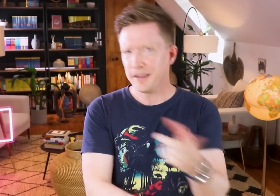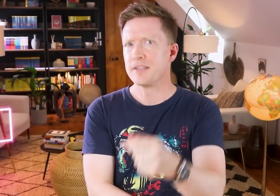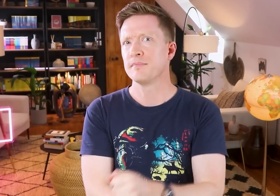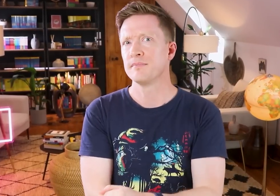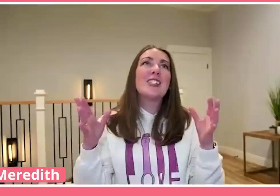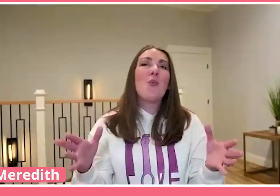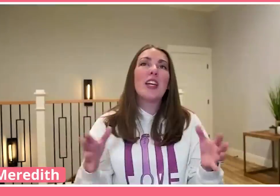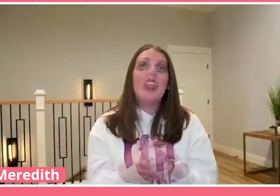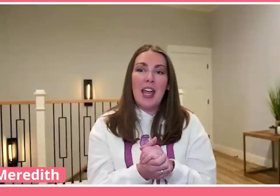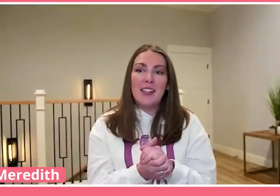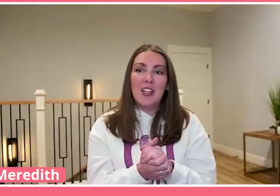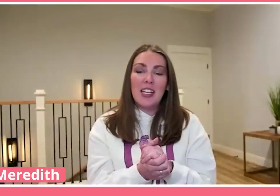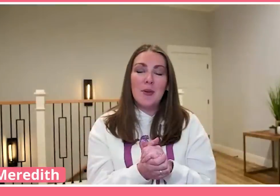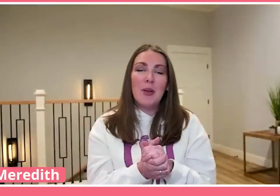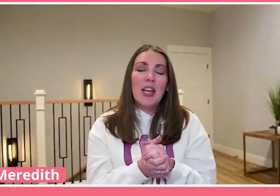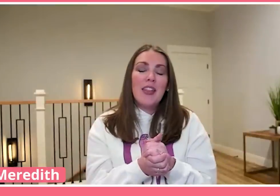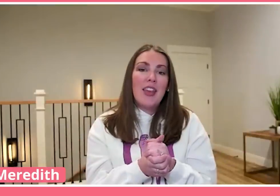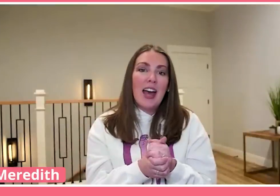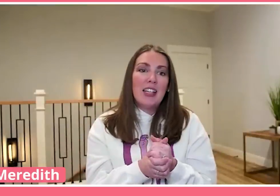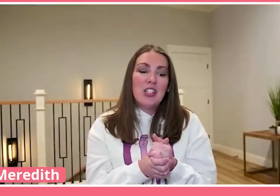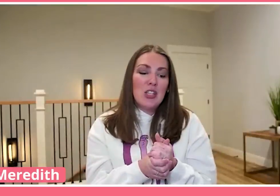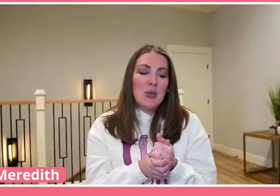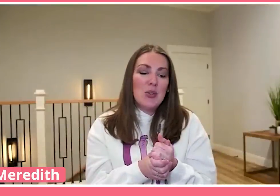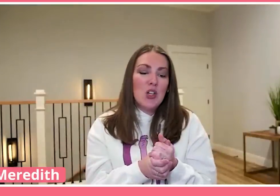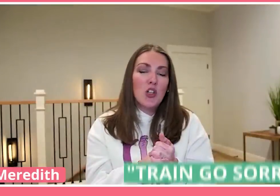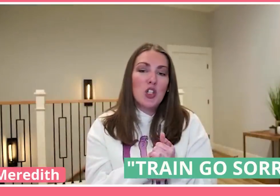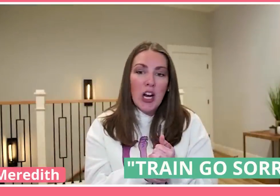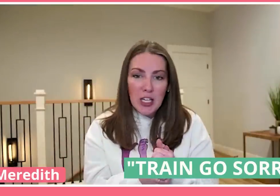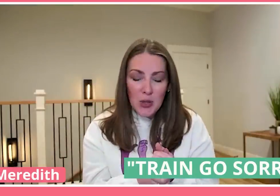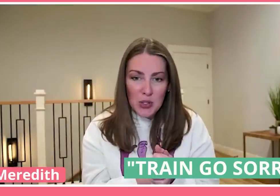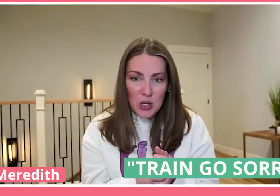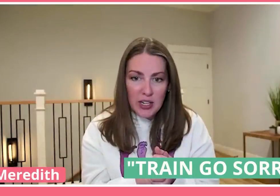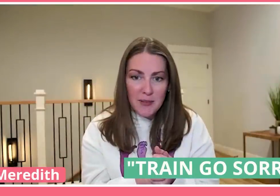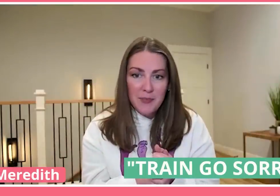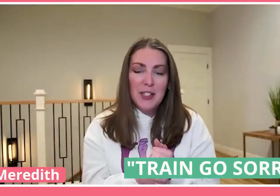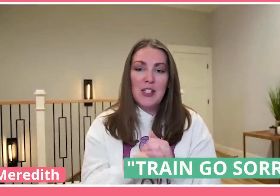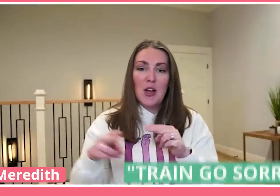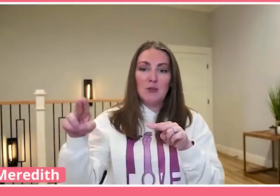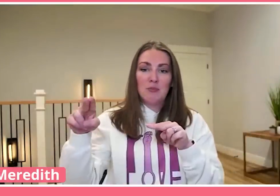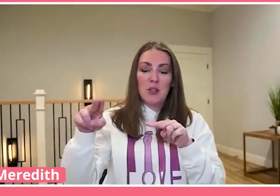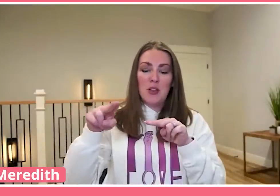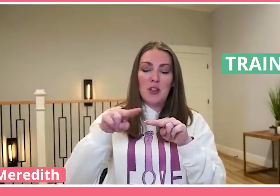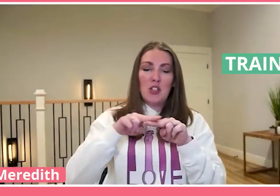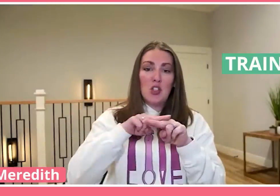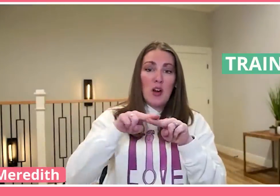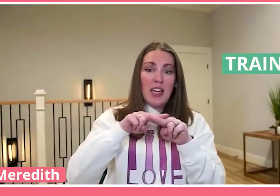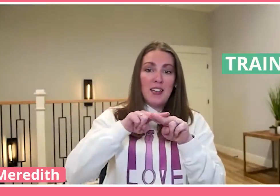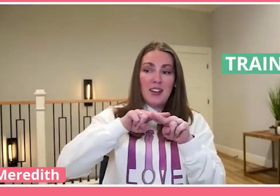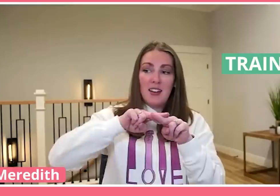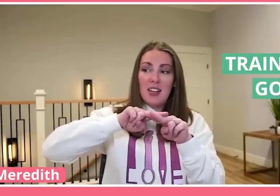Like this. One ASL idiom that is used called train goes sorry. So, the train is